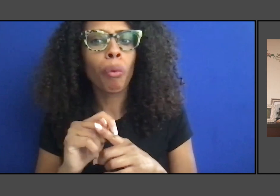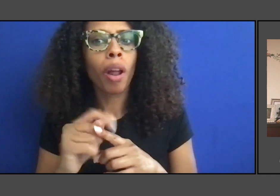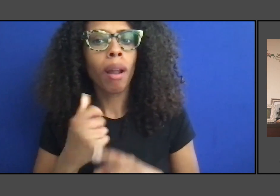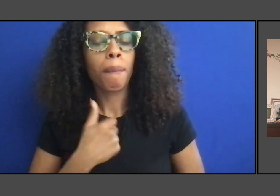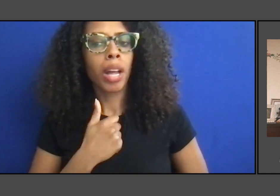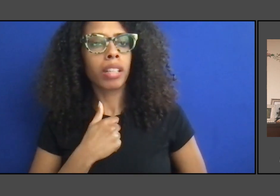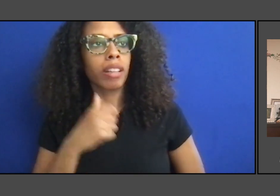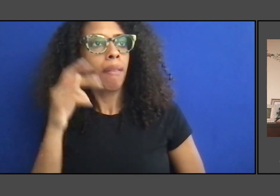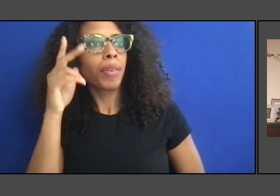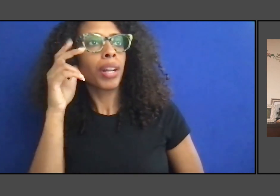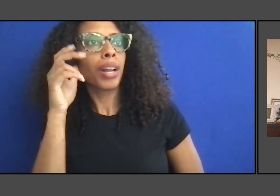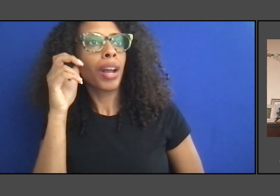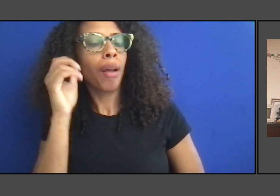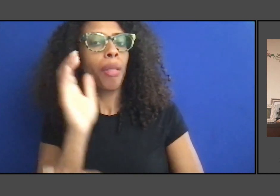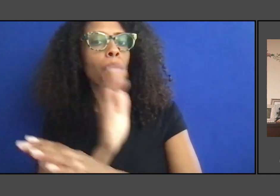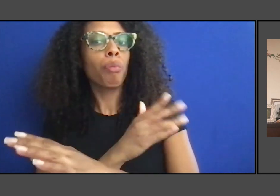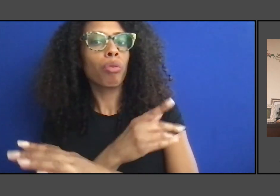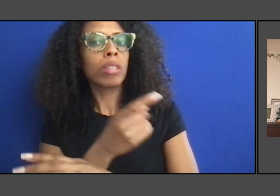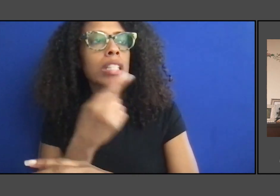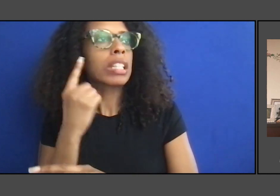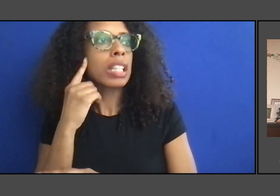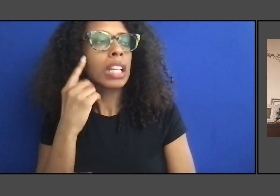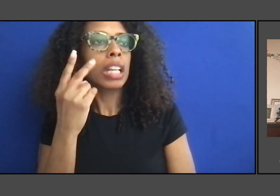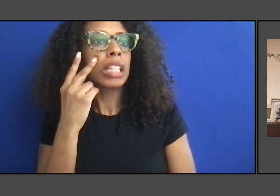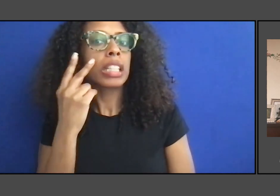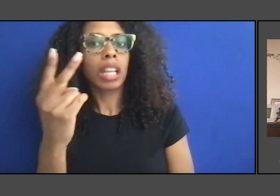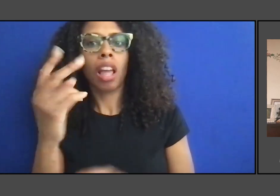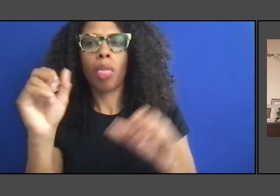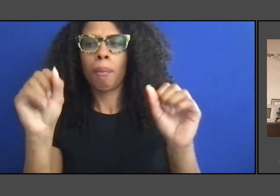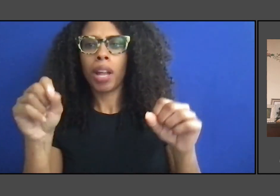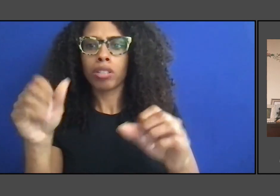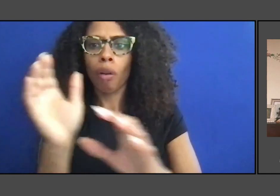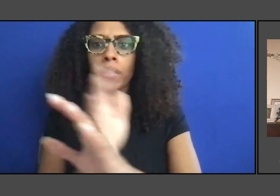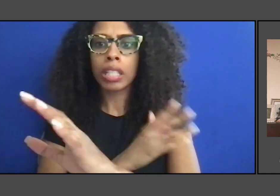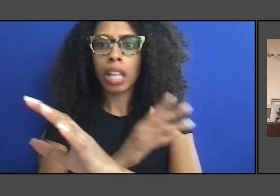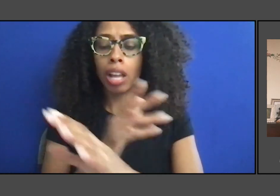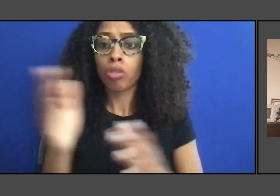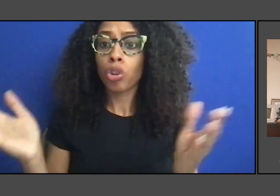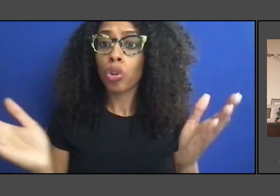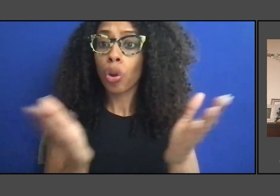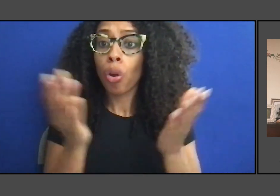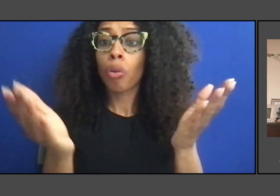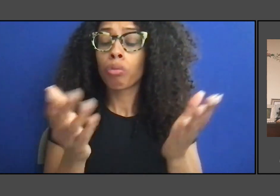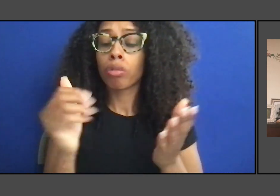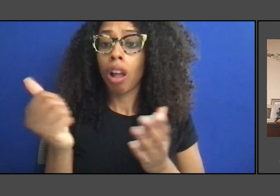of sound can be like, and to encourage people to do that so that jazz can